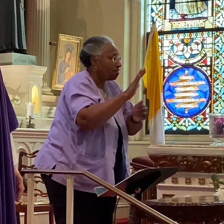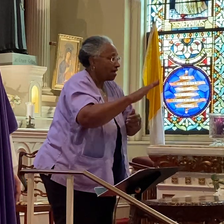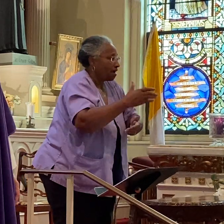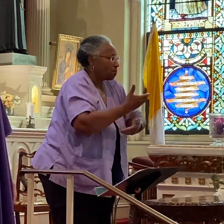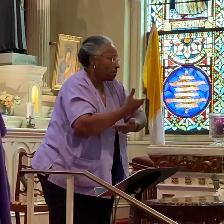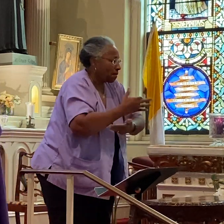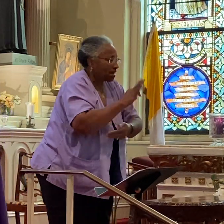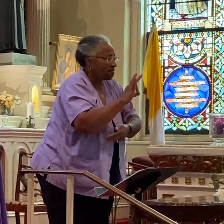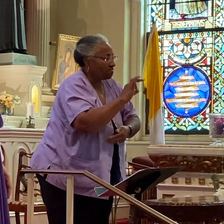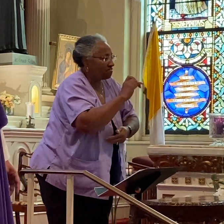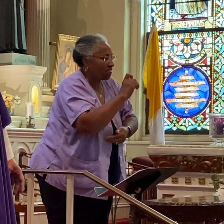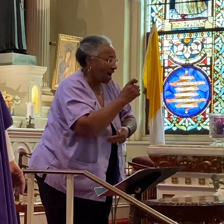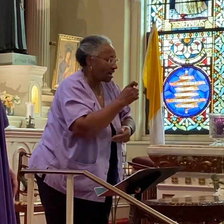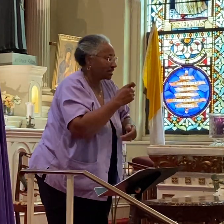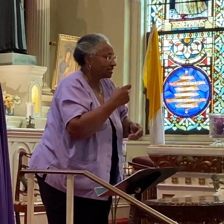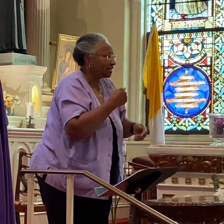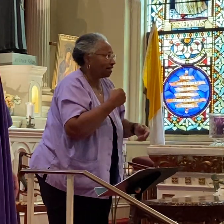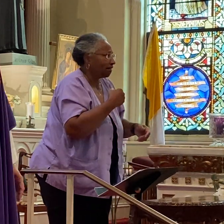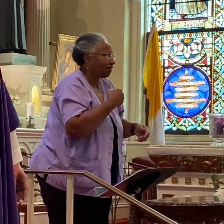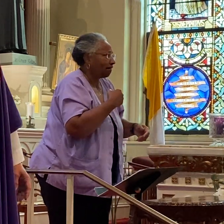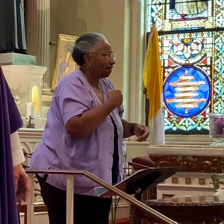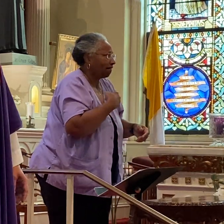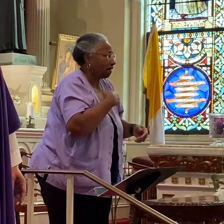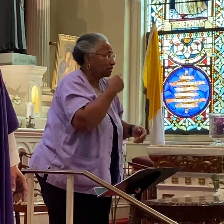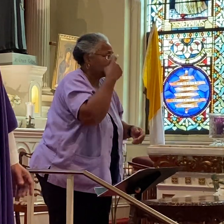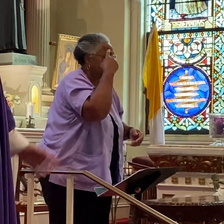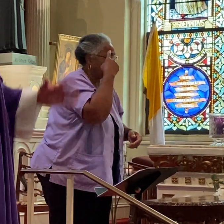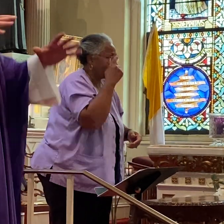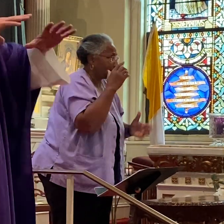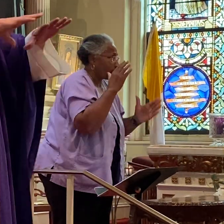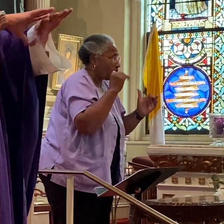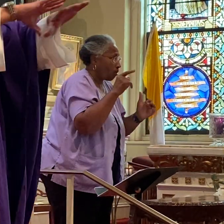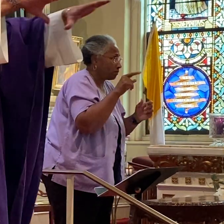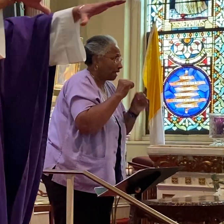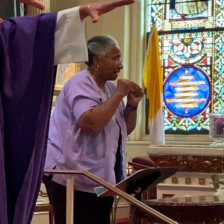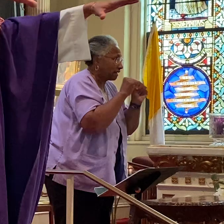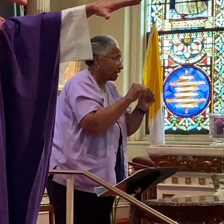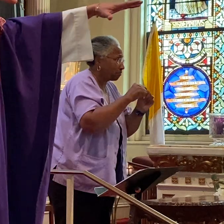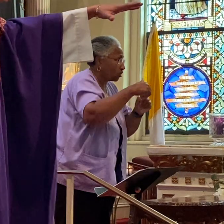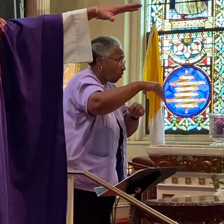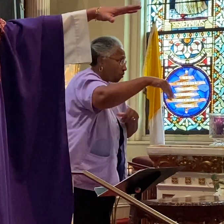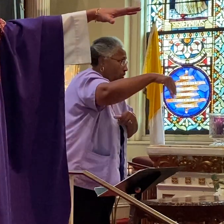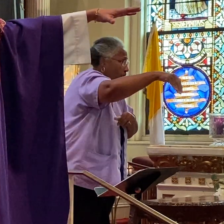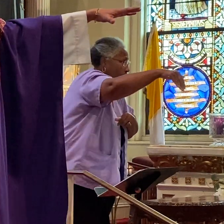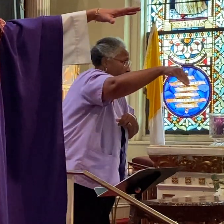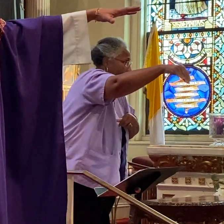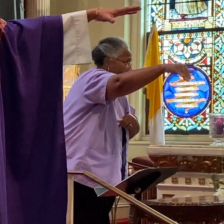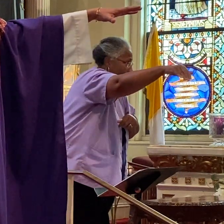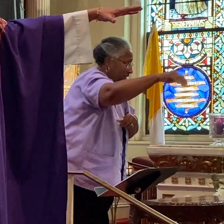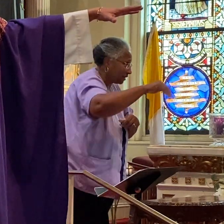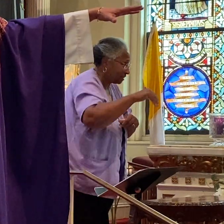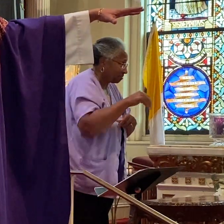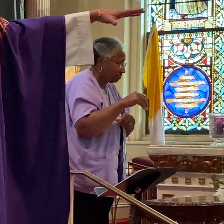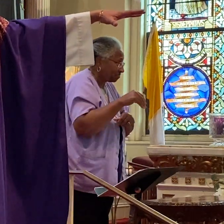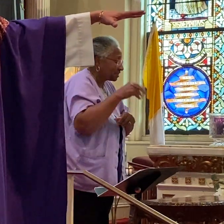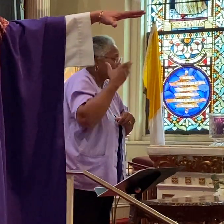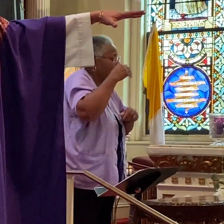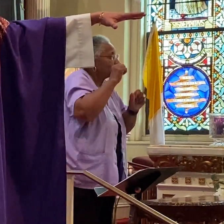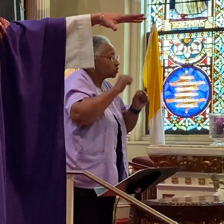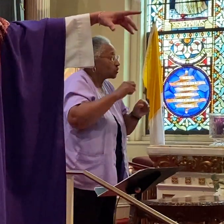me, because you never knew what they were going to do. But you had no obstacles. You could perfectly